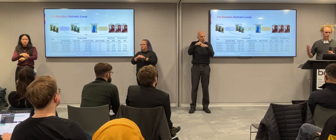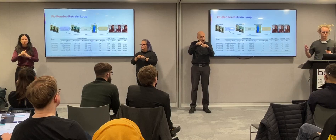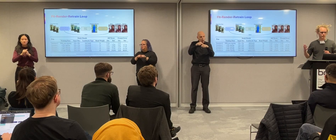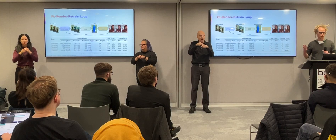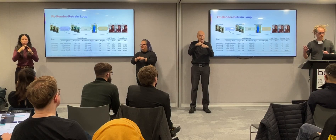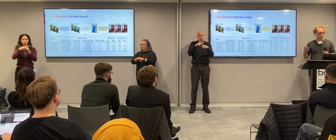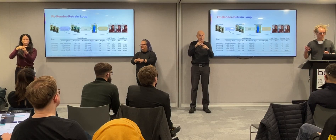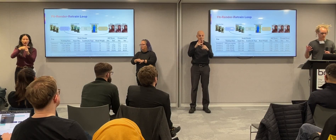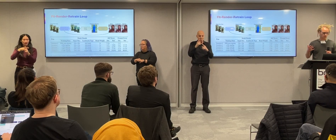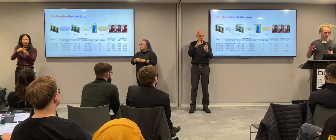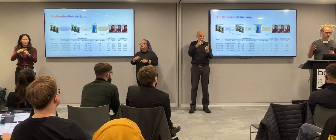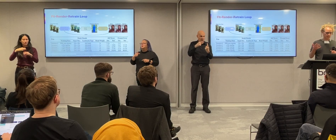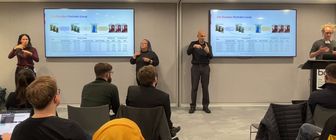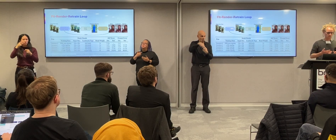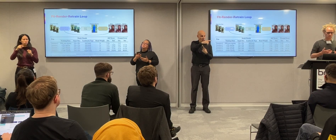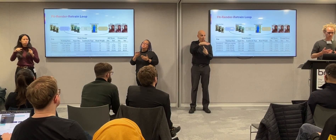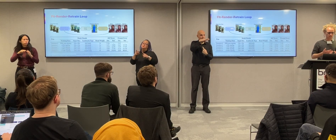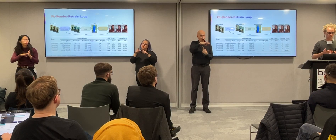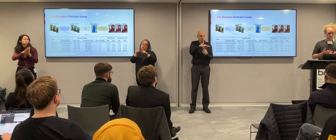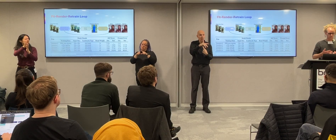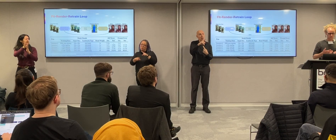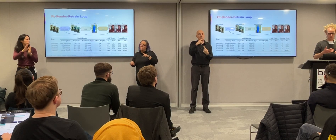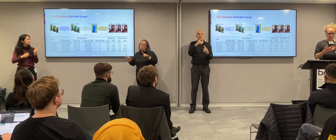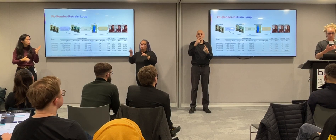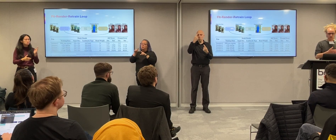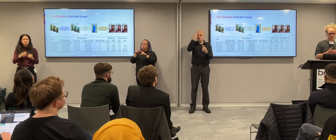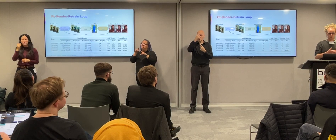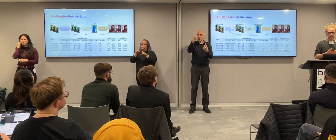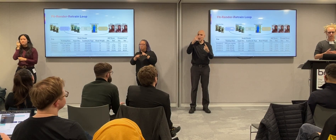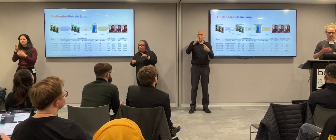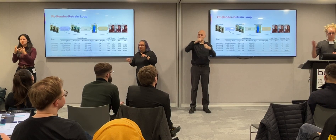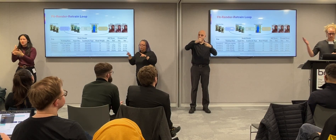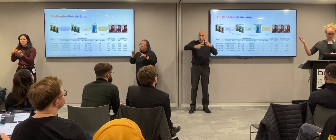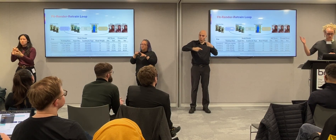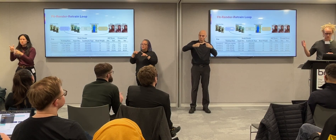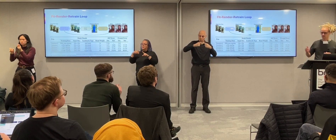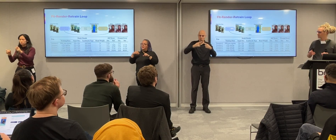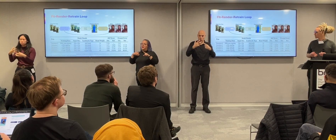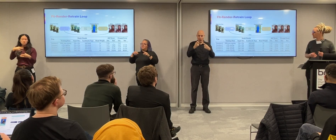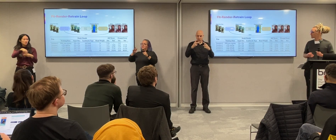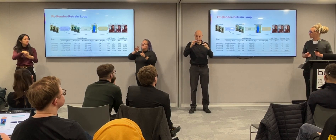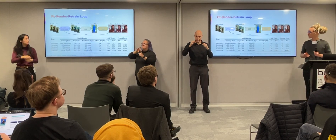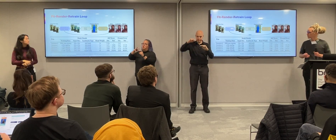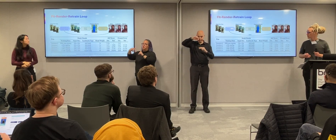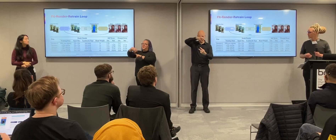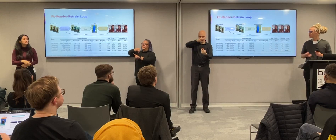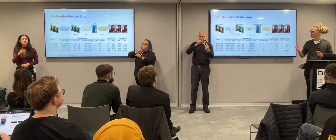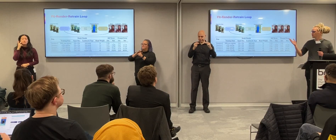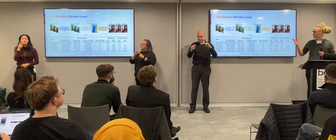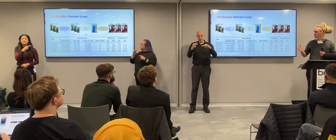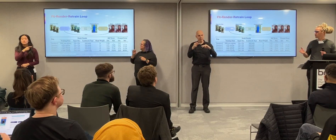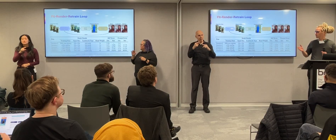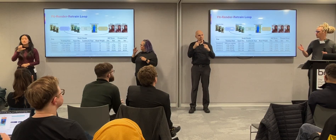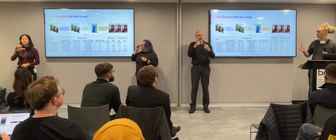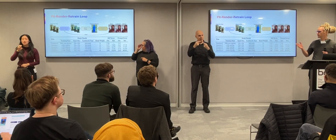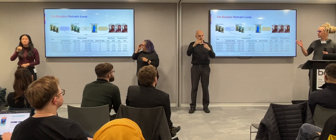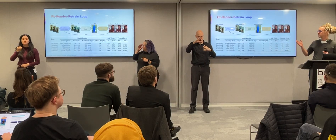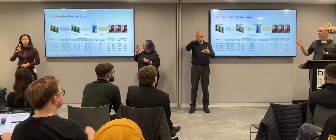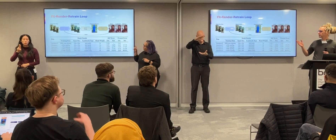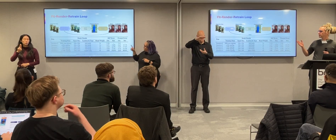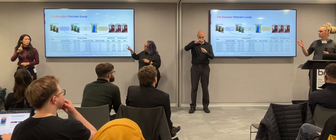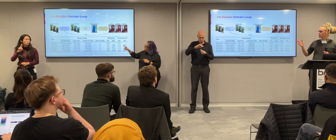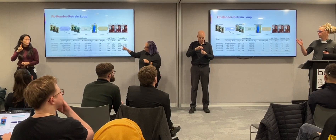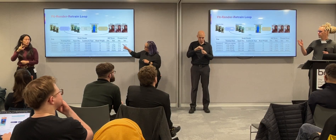loop of taking multi-view data, like here you're seeing these CMU